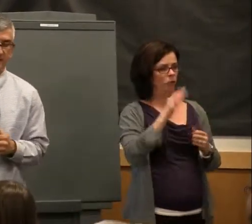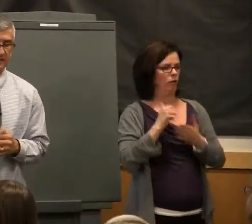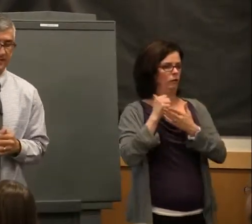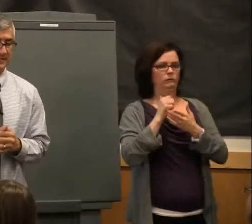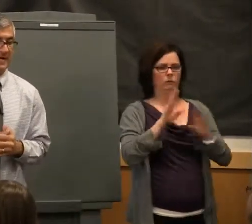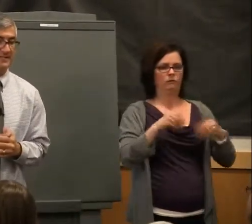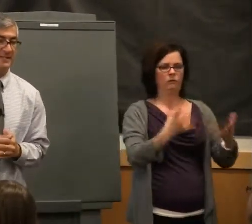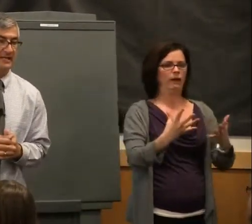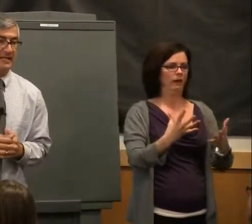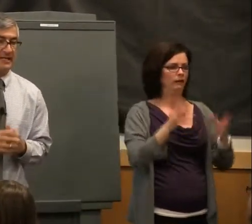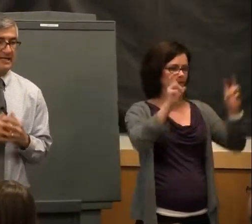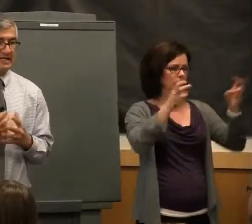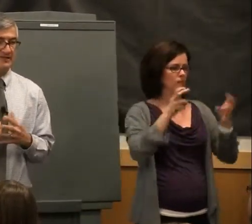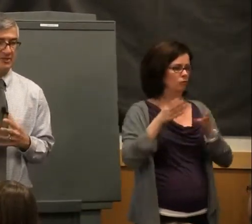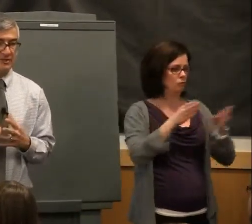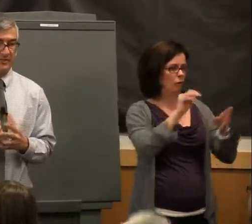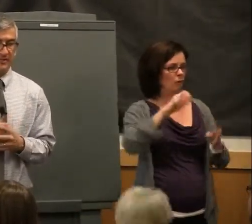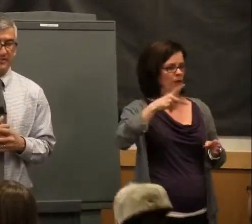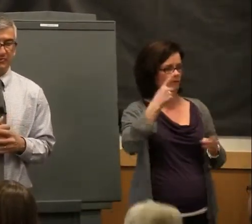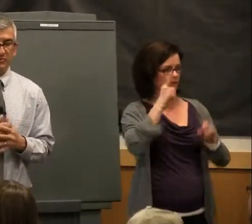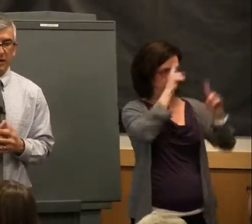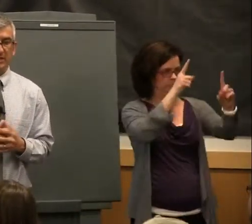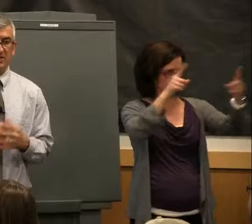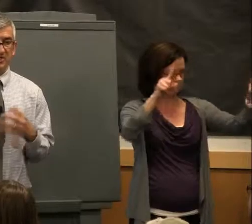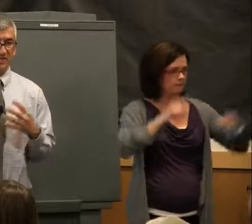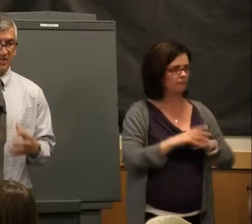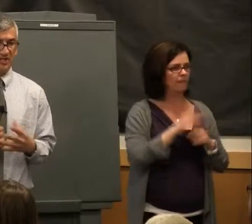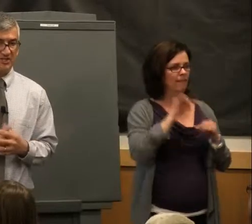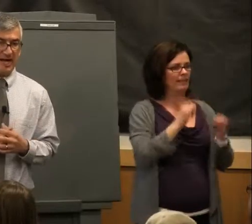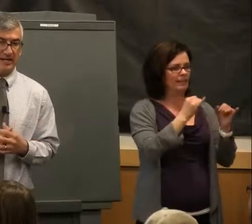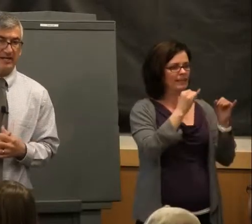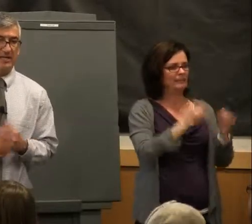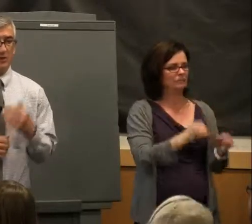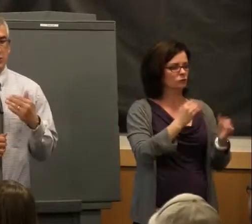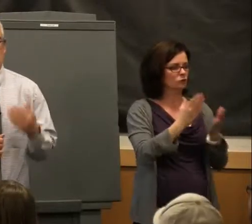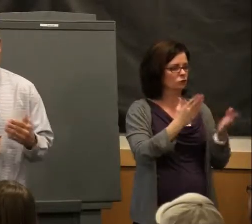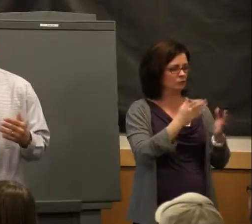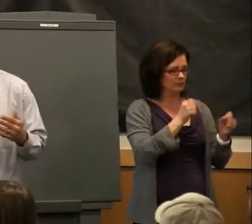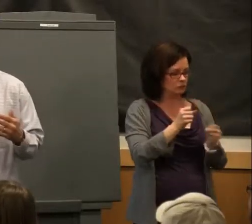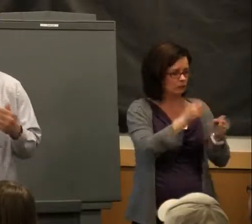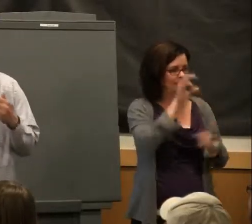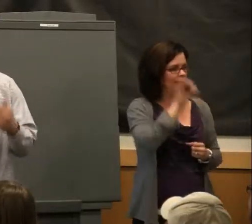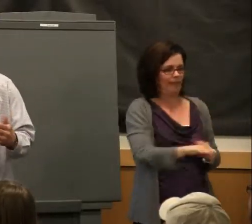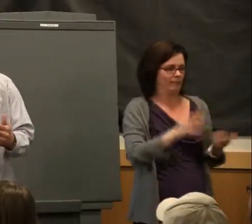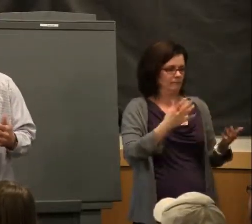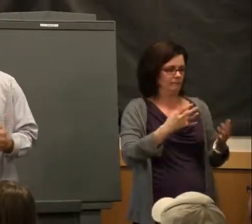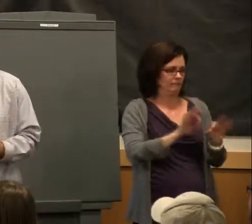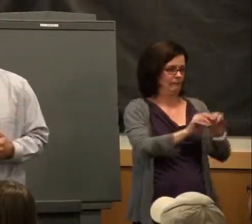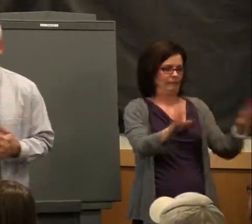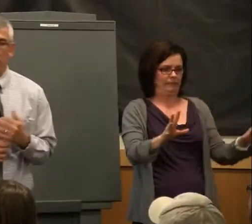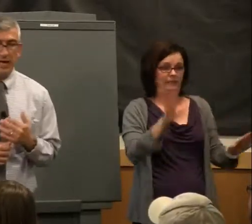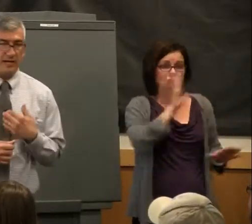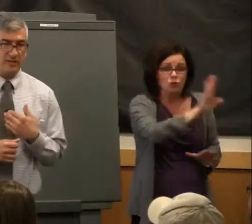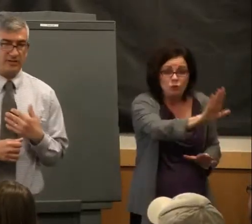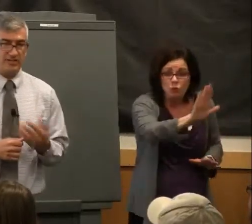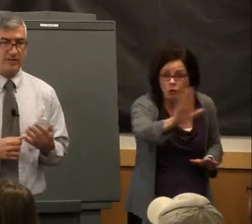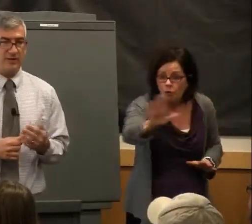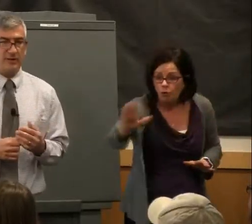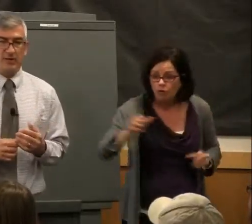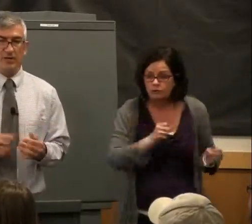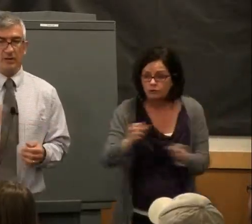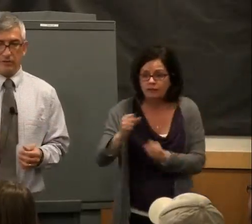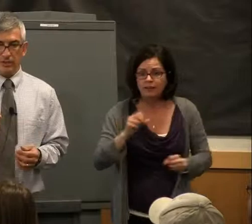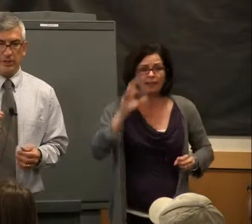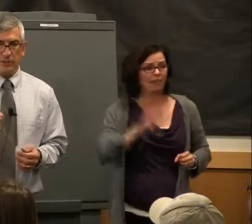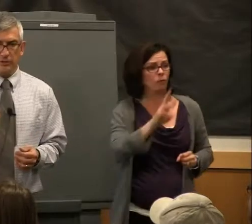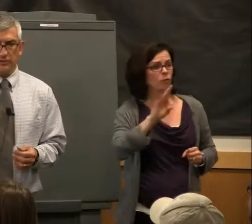to success. And an individual service strategy is just that. It's your strategy. We're not here to tell